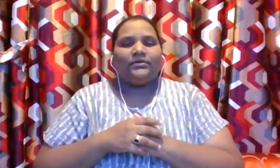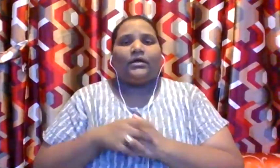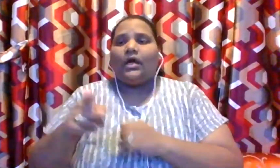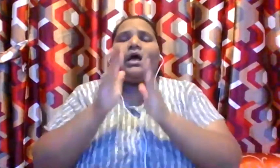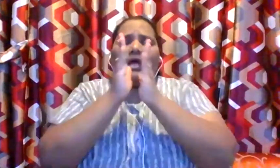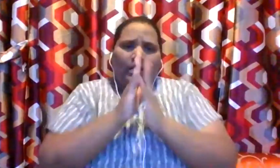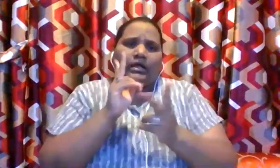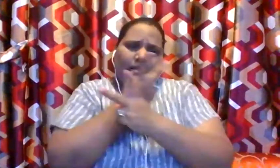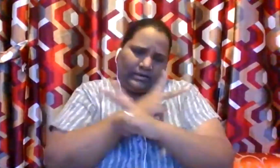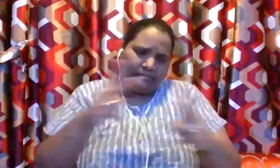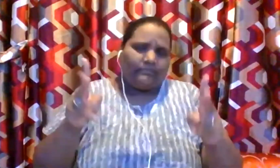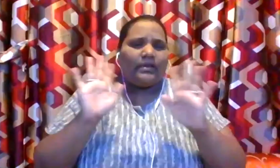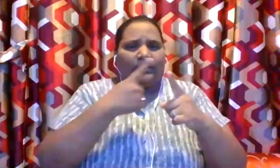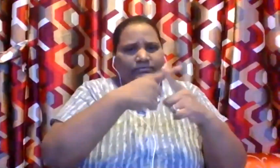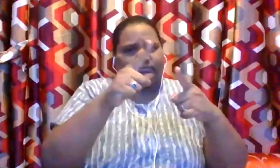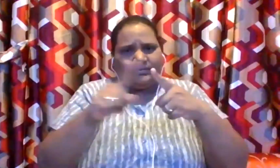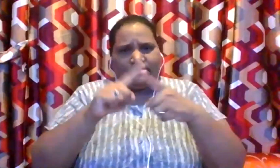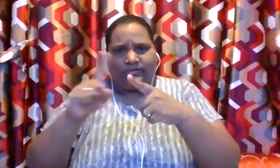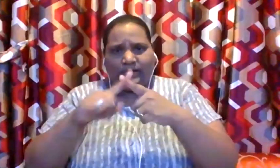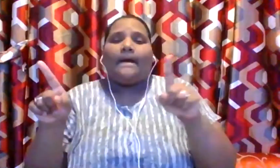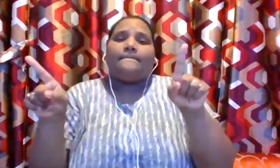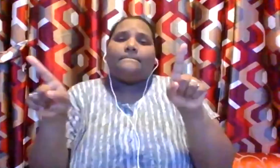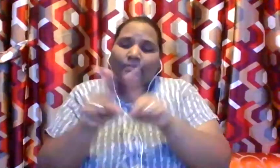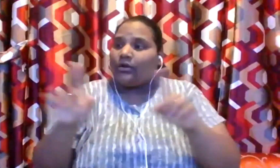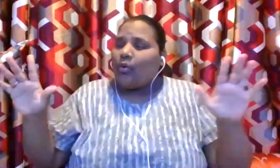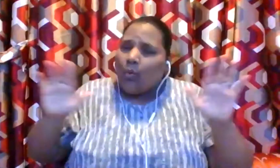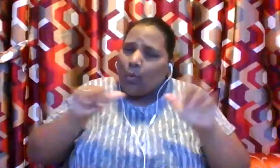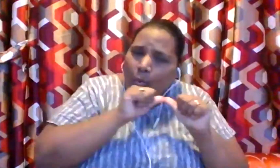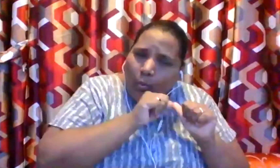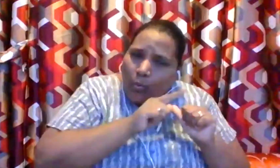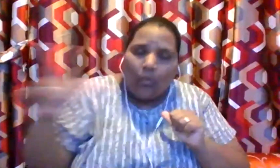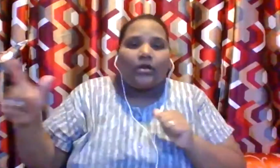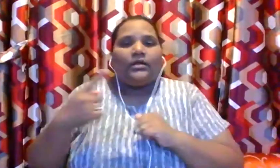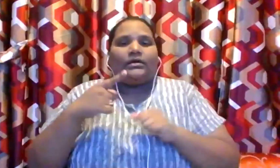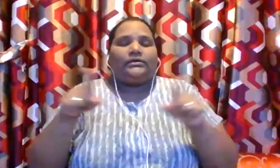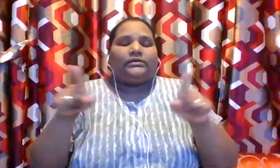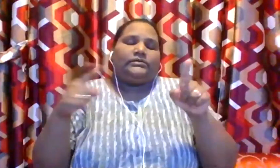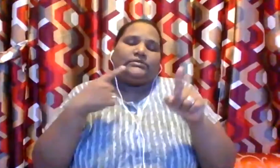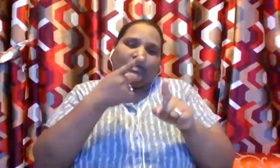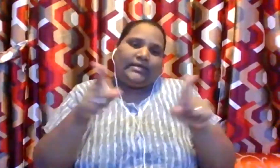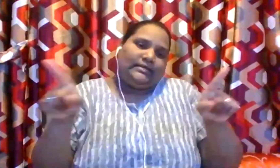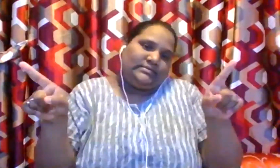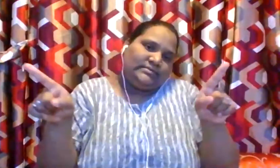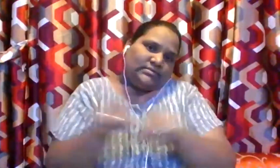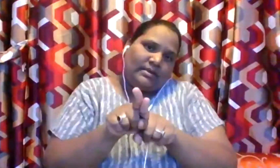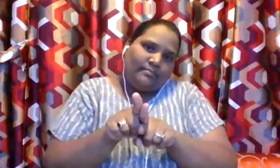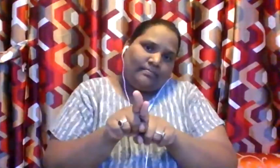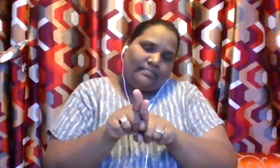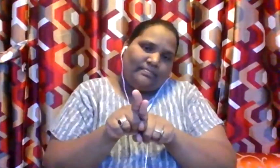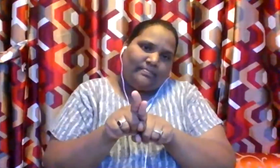essence, they are all same. Every messenger of God came to this material world to remind us